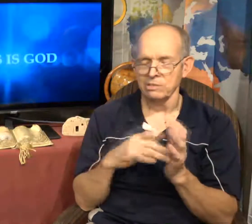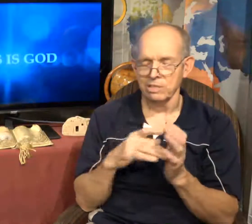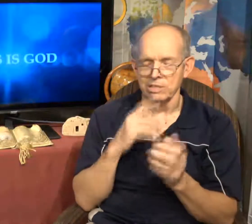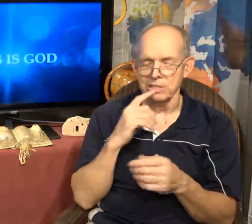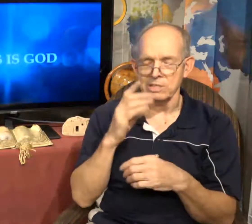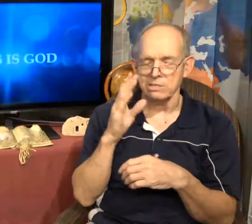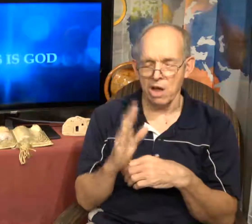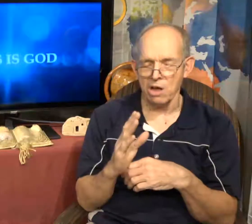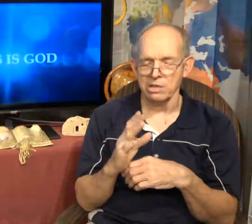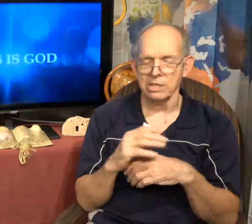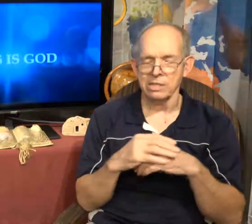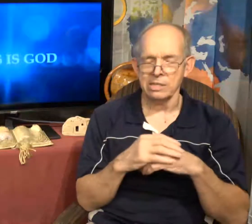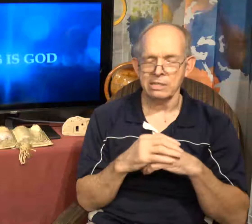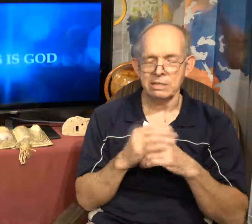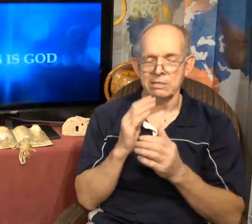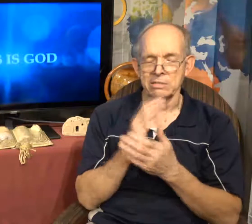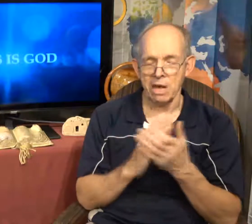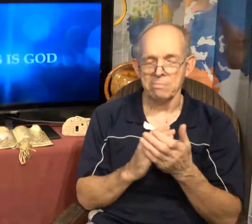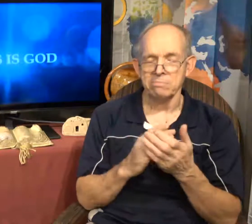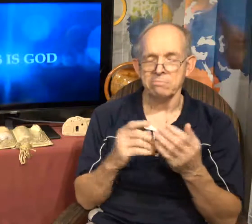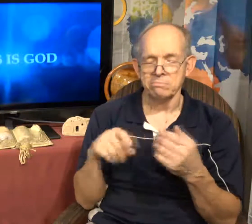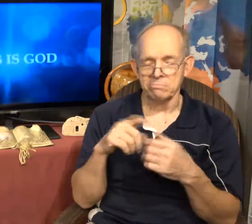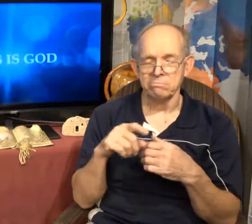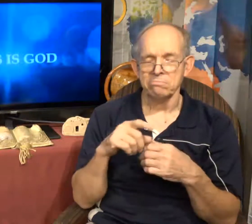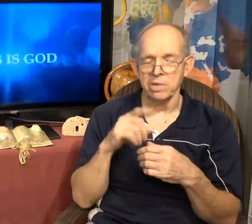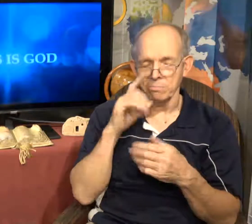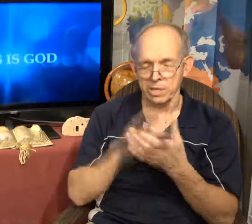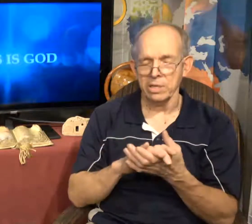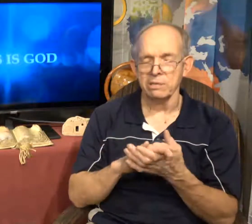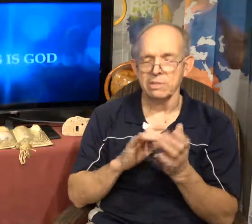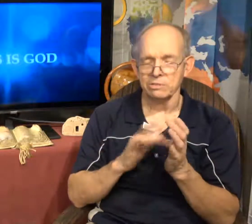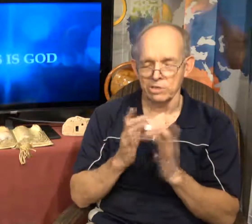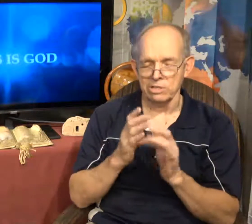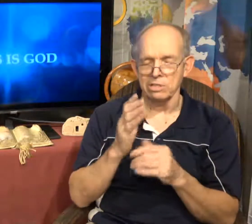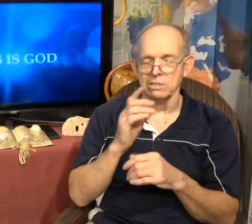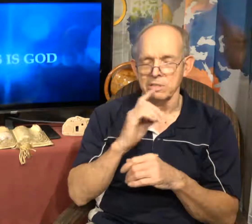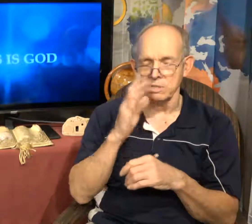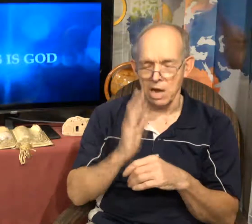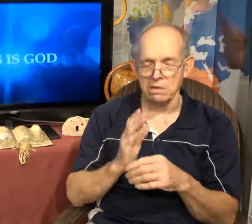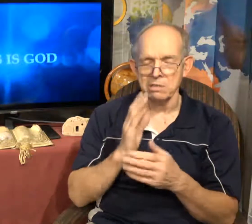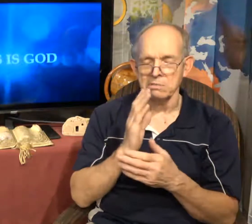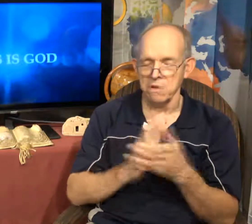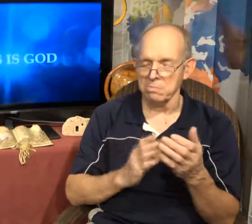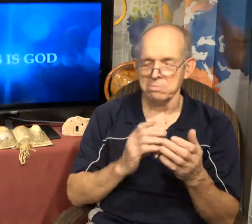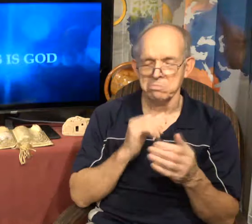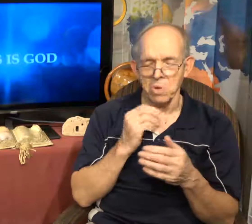Jesus is God. Jam be Jesus is God. Jam to